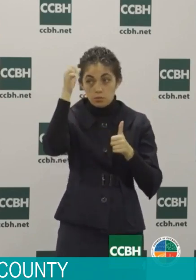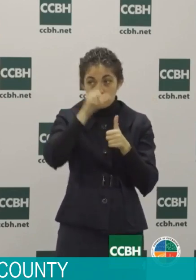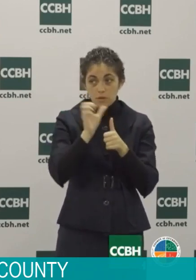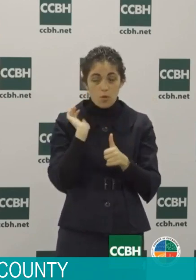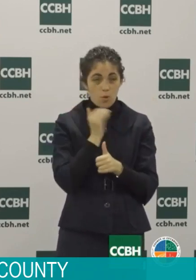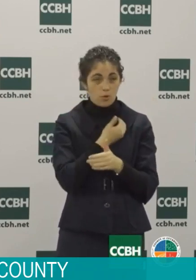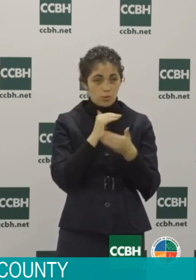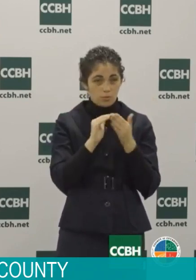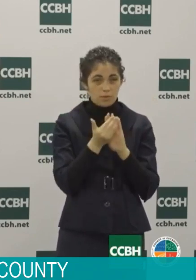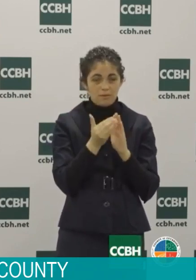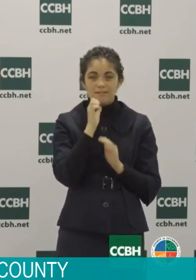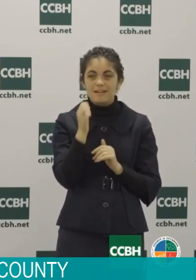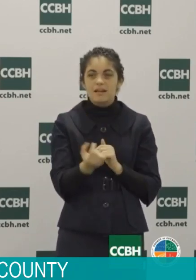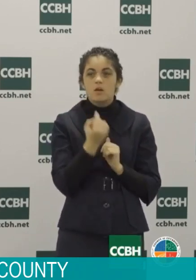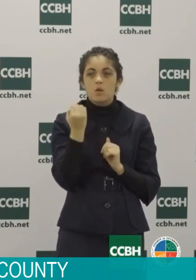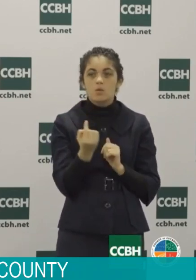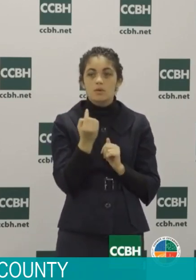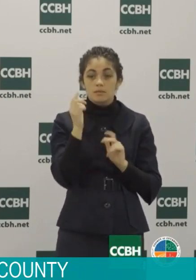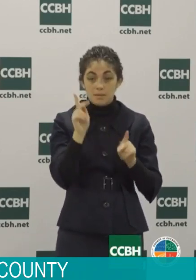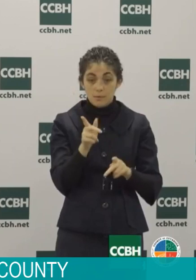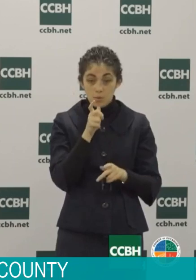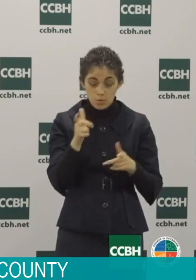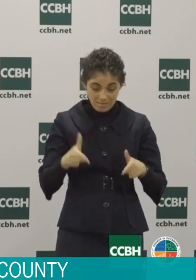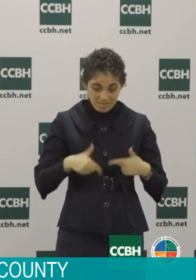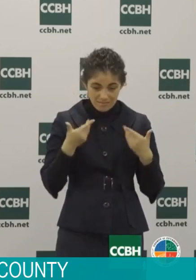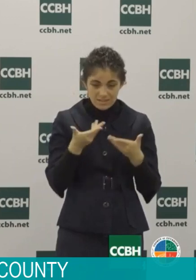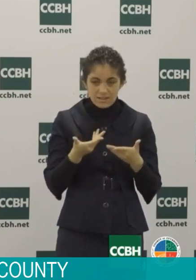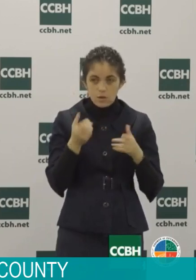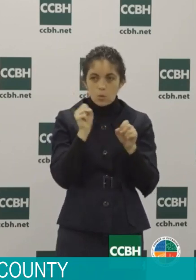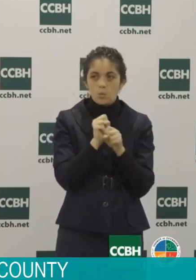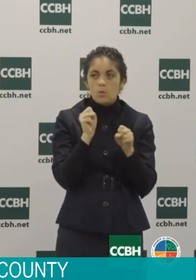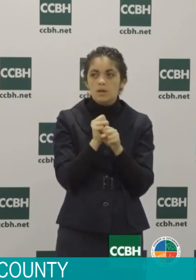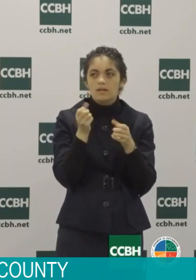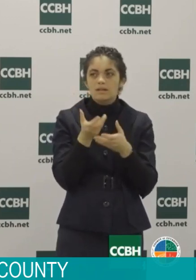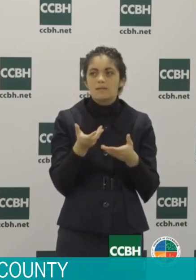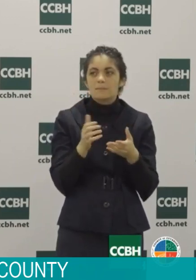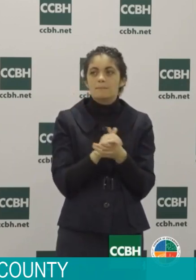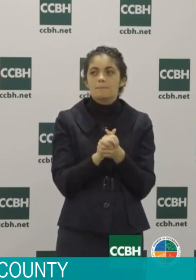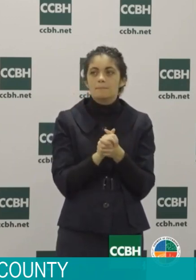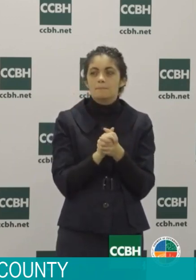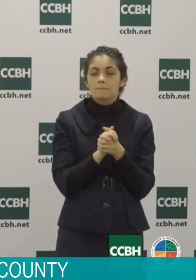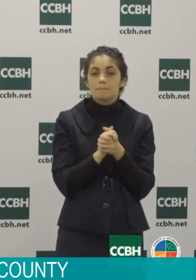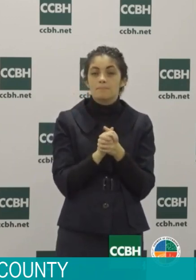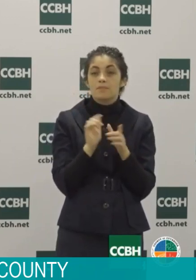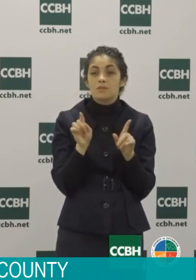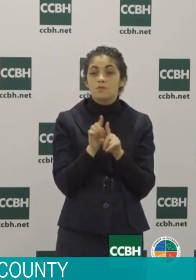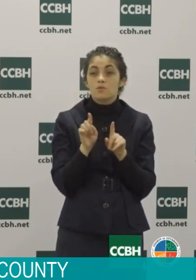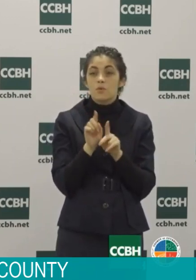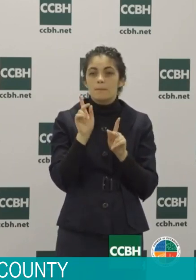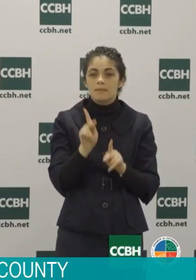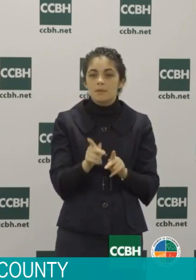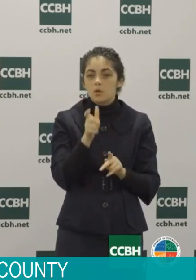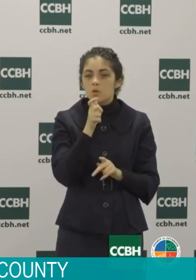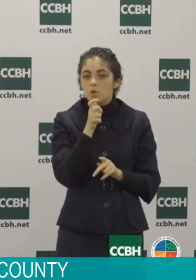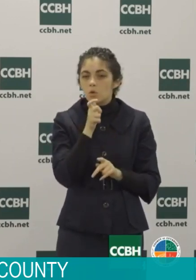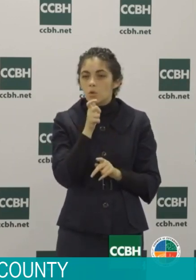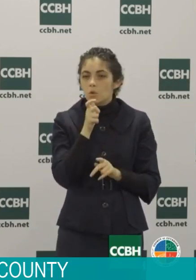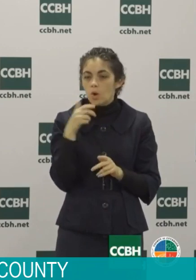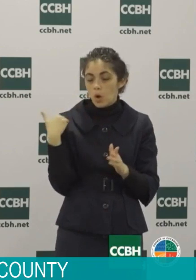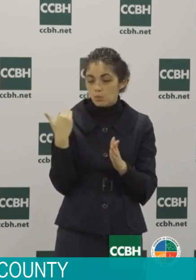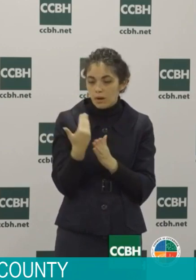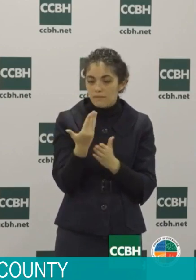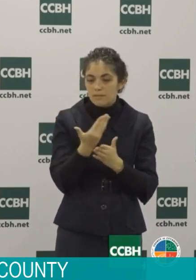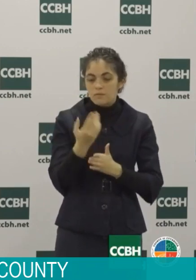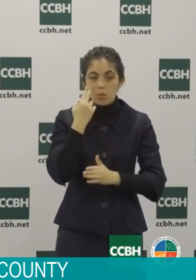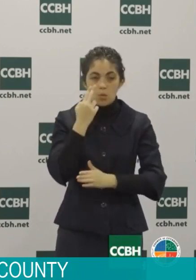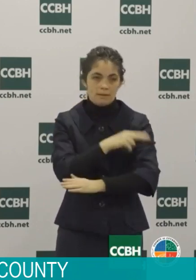our community is not just the residents who live here and work here, but it's also the people who seek hospital care